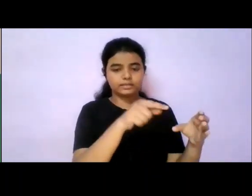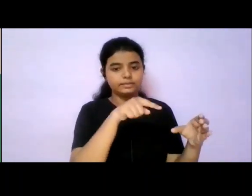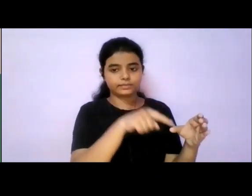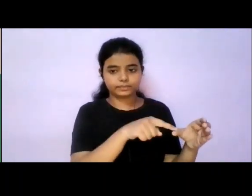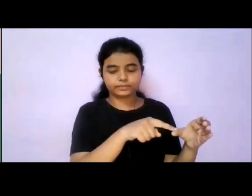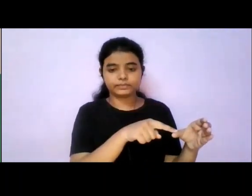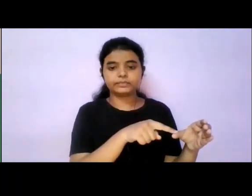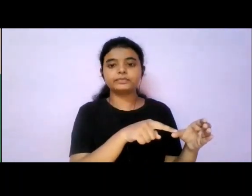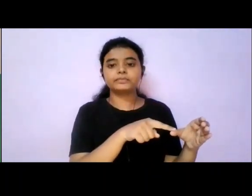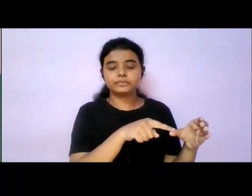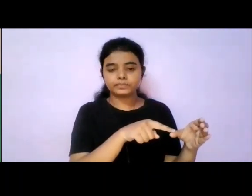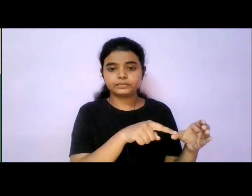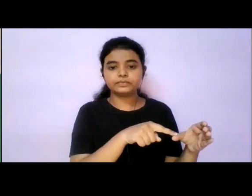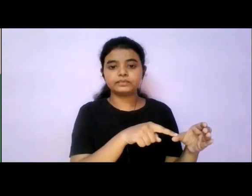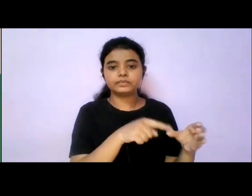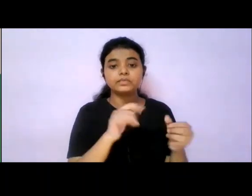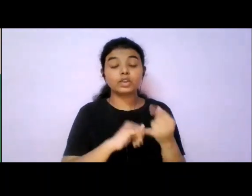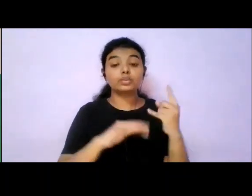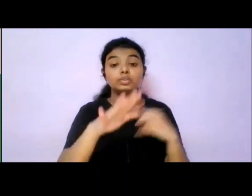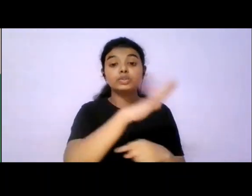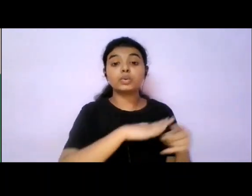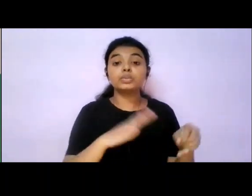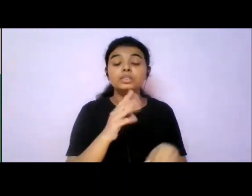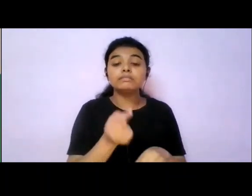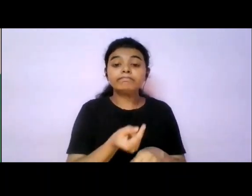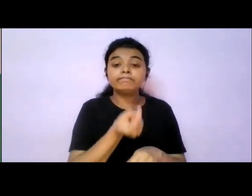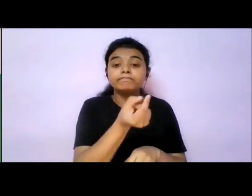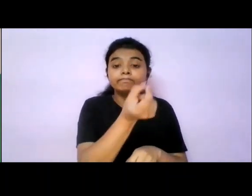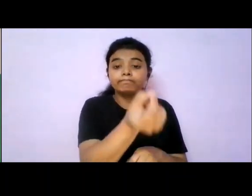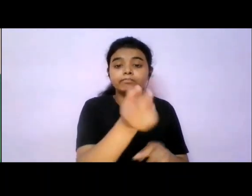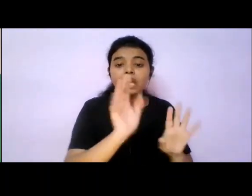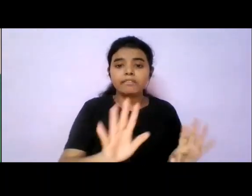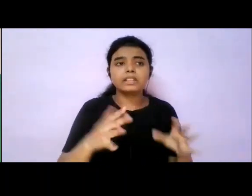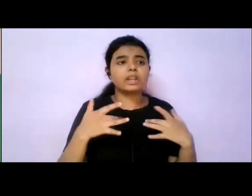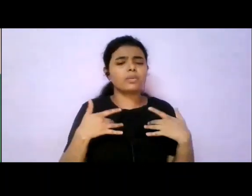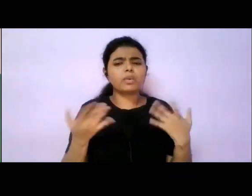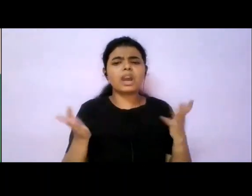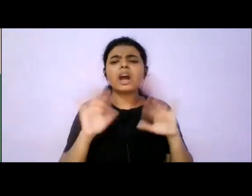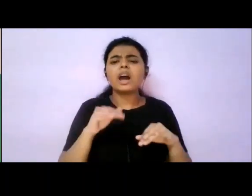And our social locations will dictate where we feel we belong.